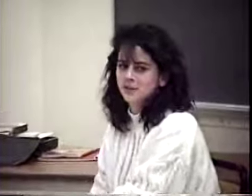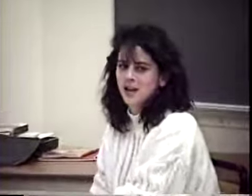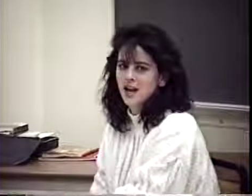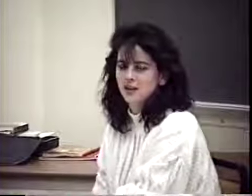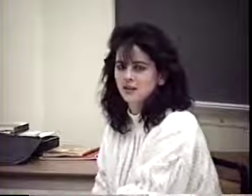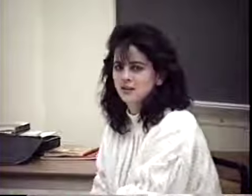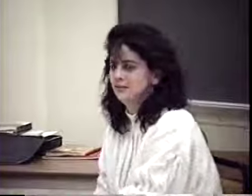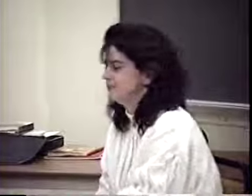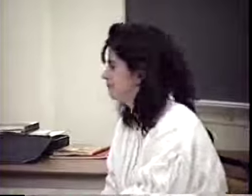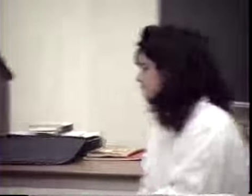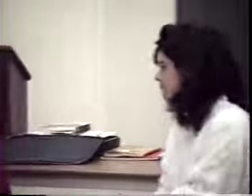saying.